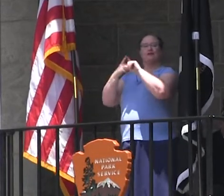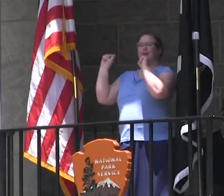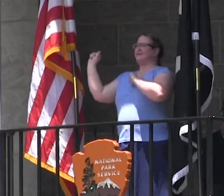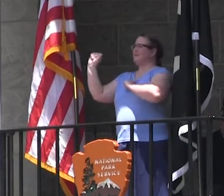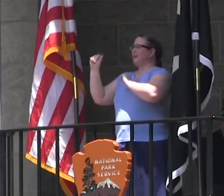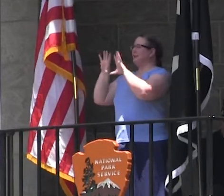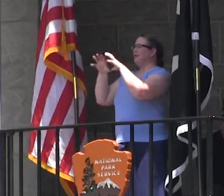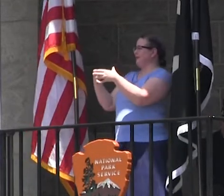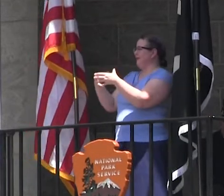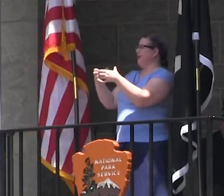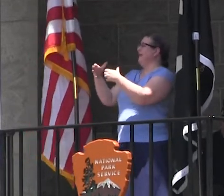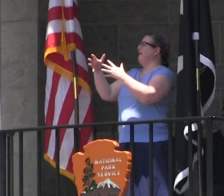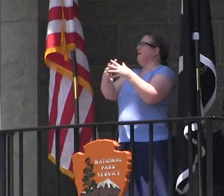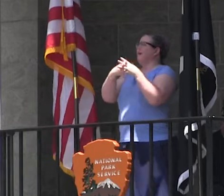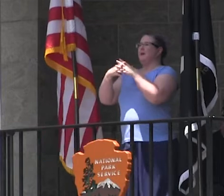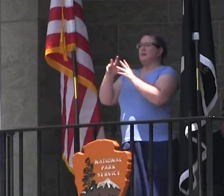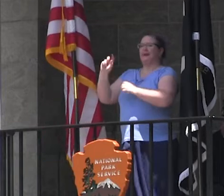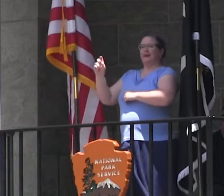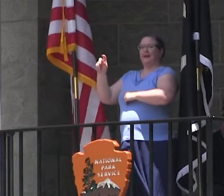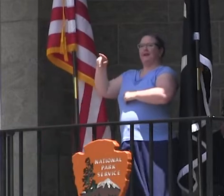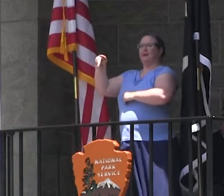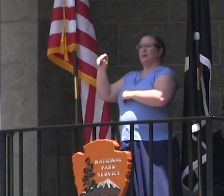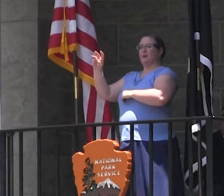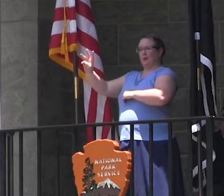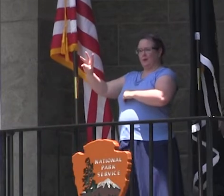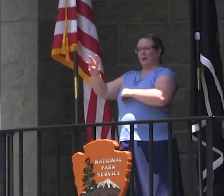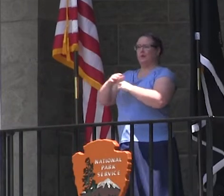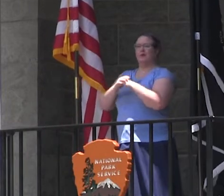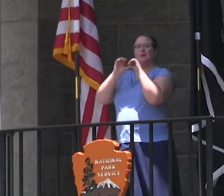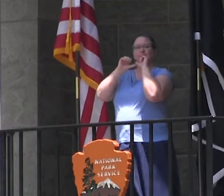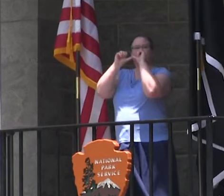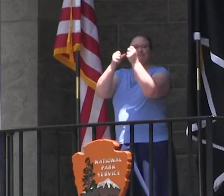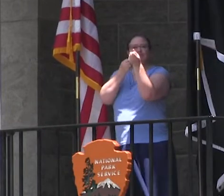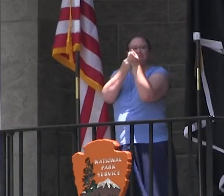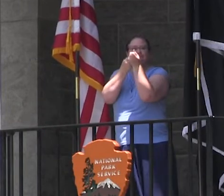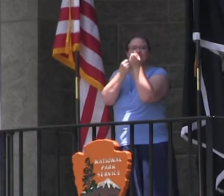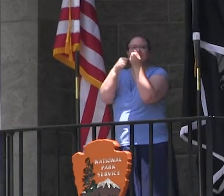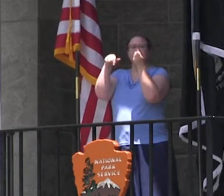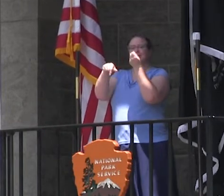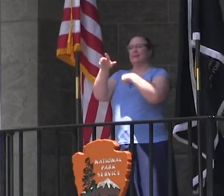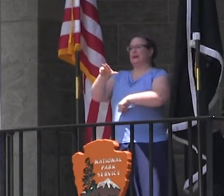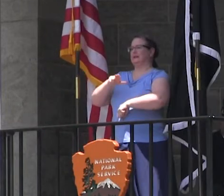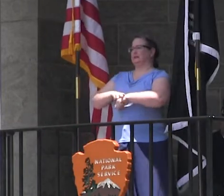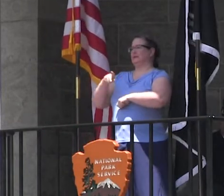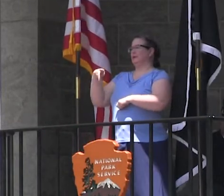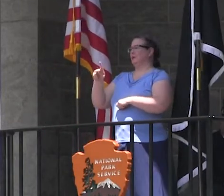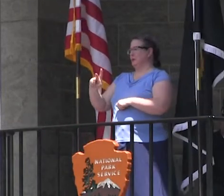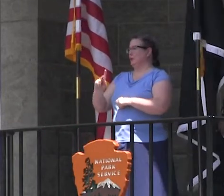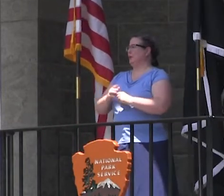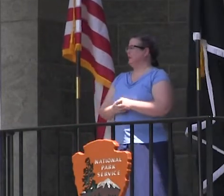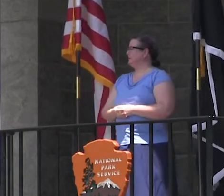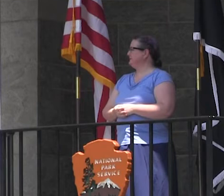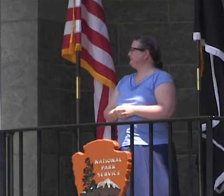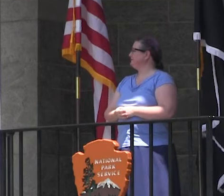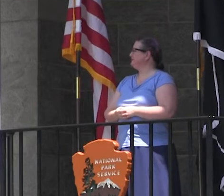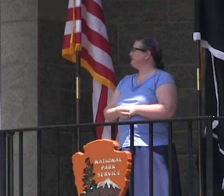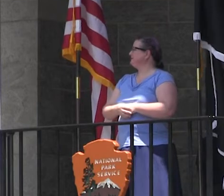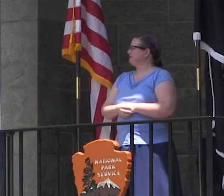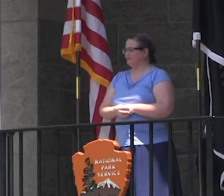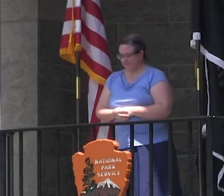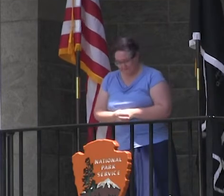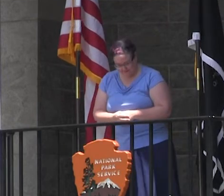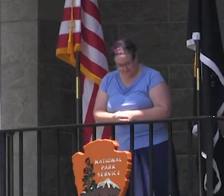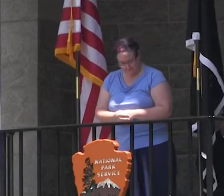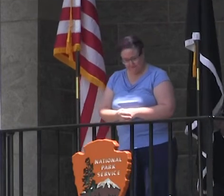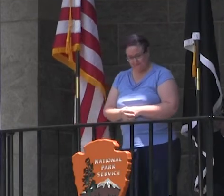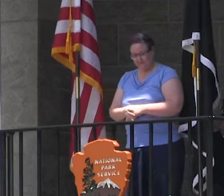American Ex-Prisoners of War organization who continue to support the work of this National Cemetery. With